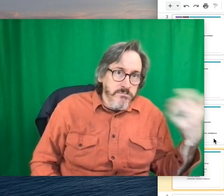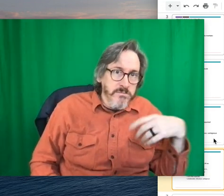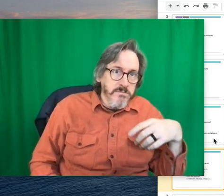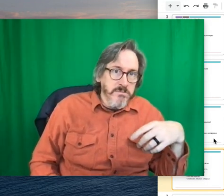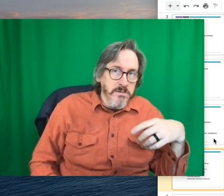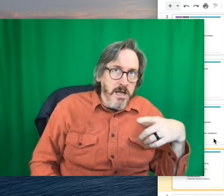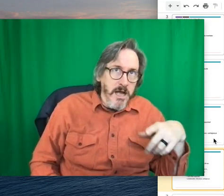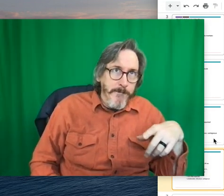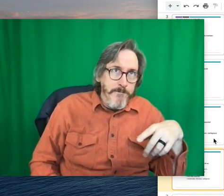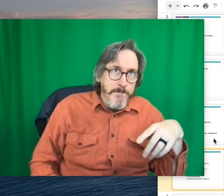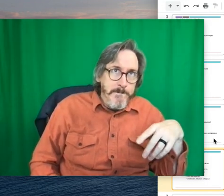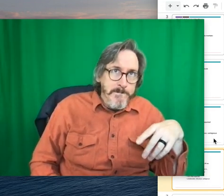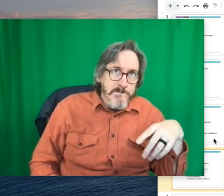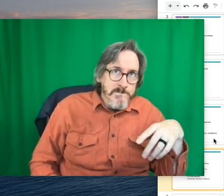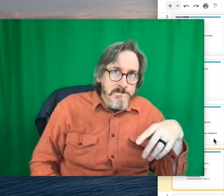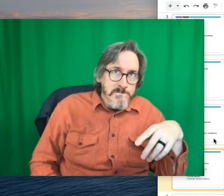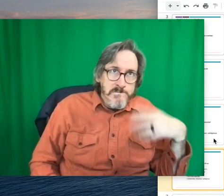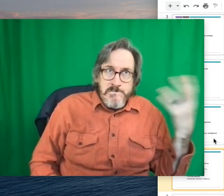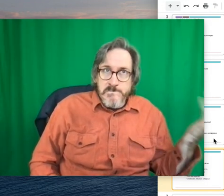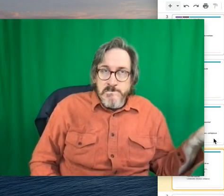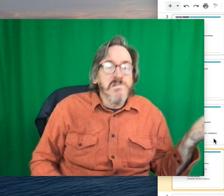person,